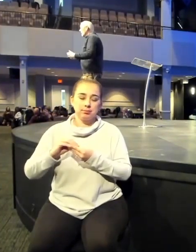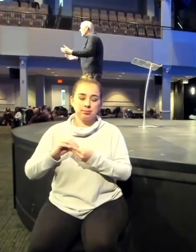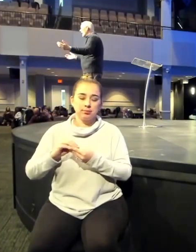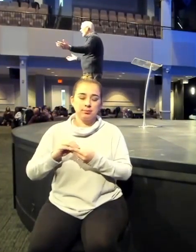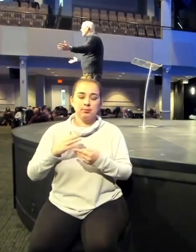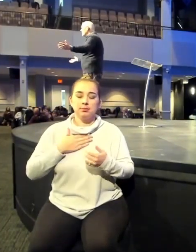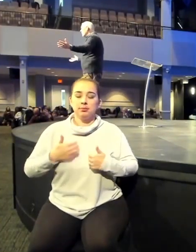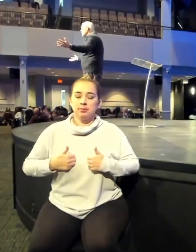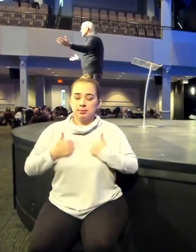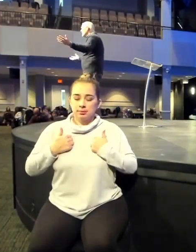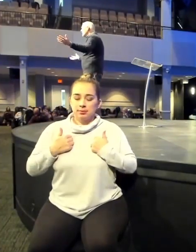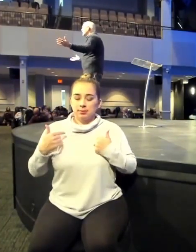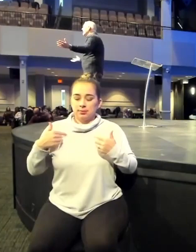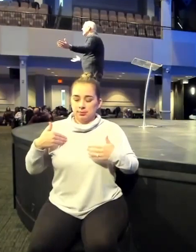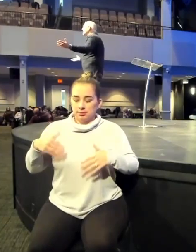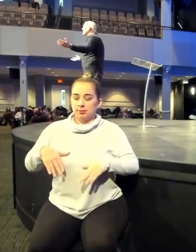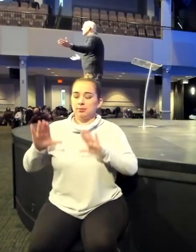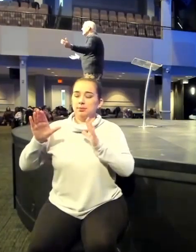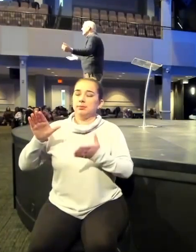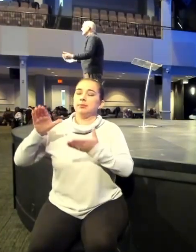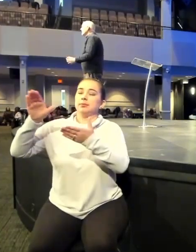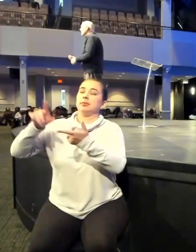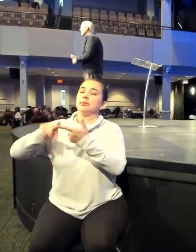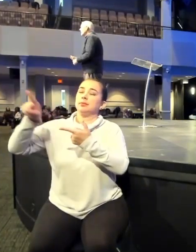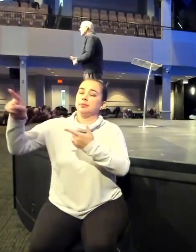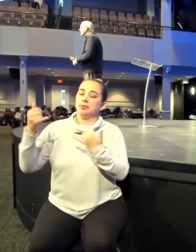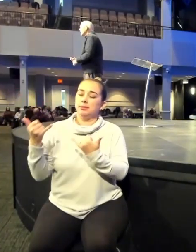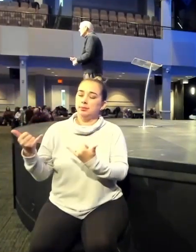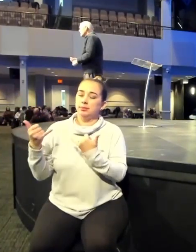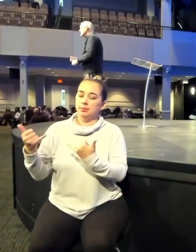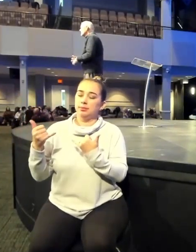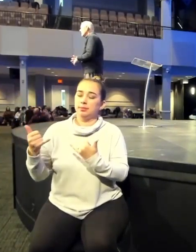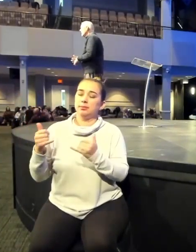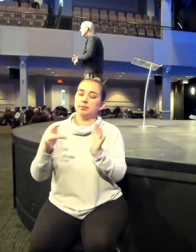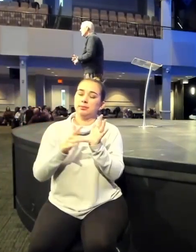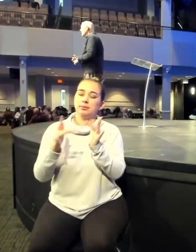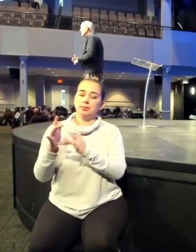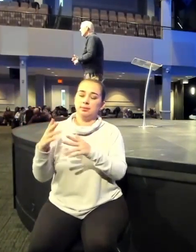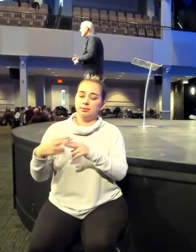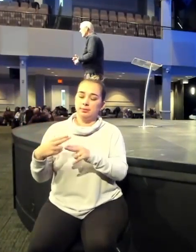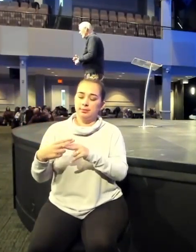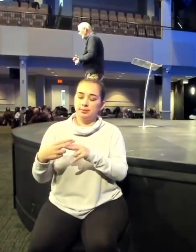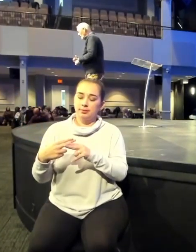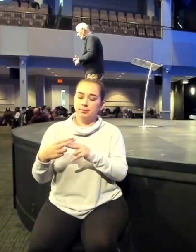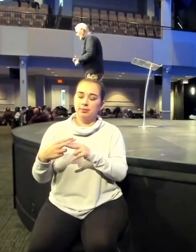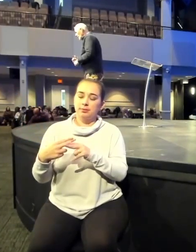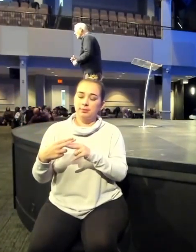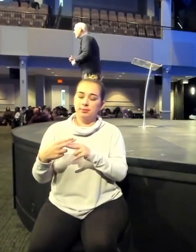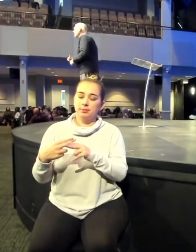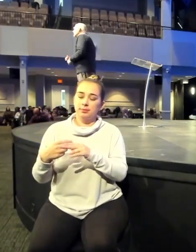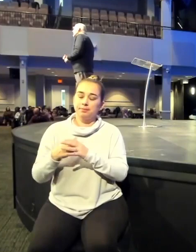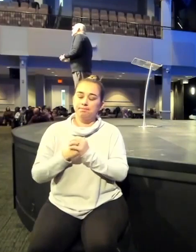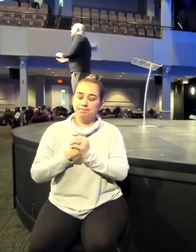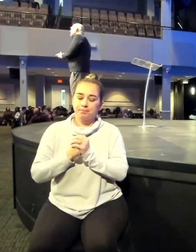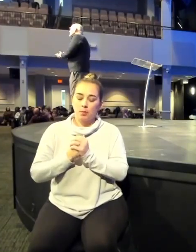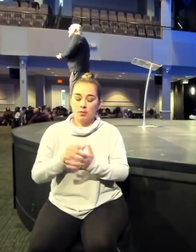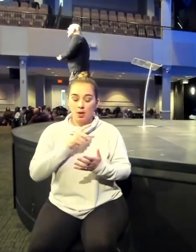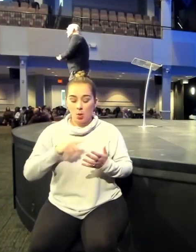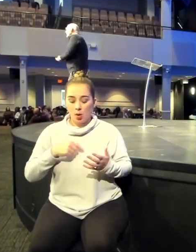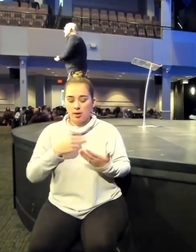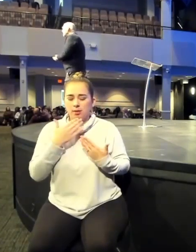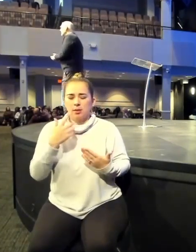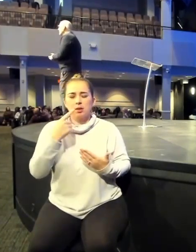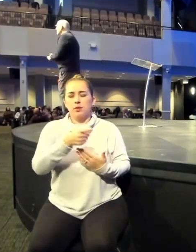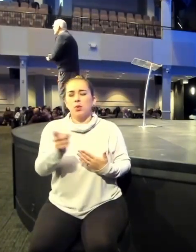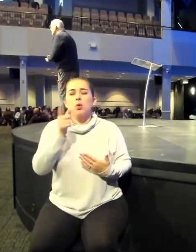I turn my life over to you today in Jesus' name. Lord, I thank you for each person that